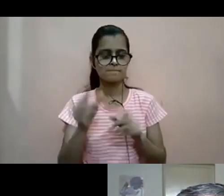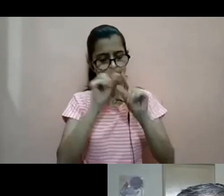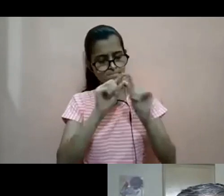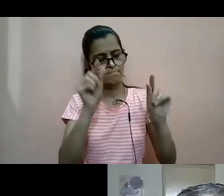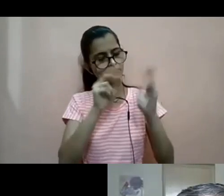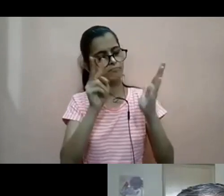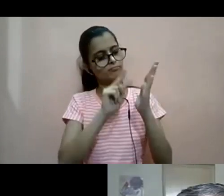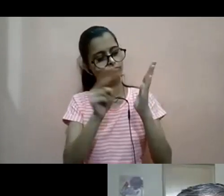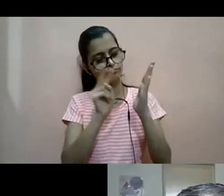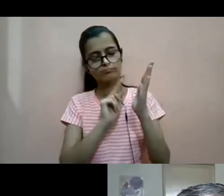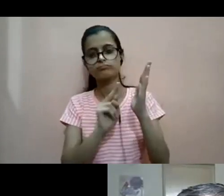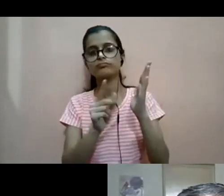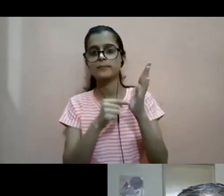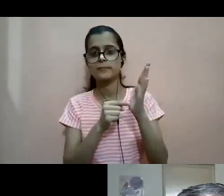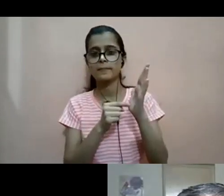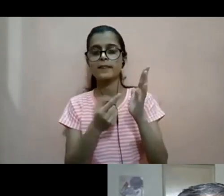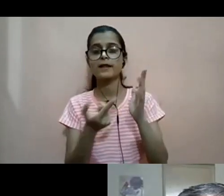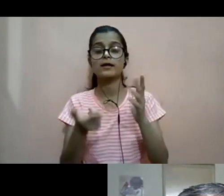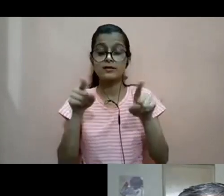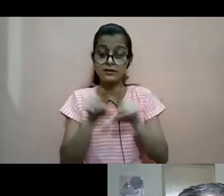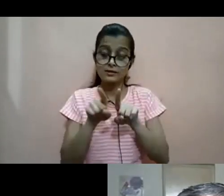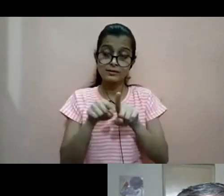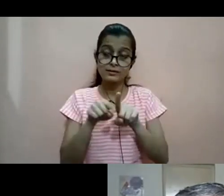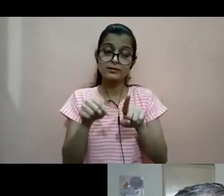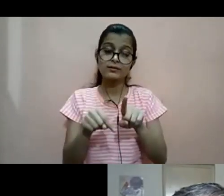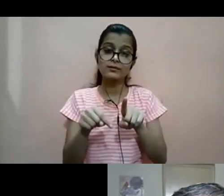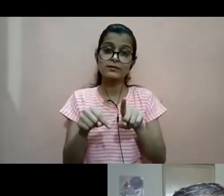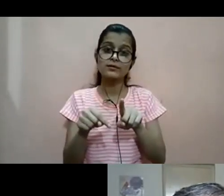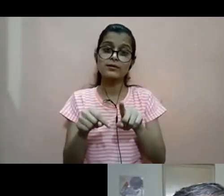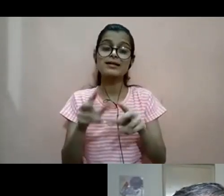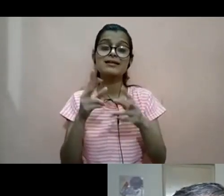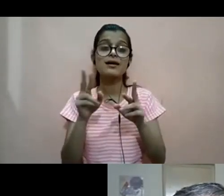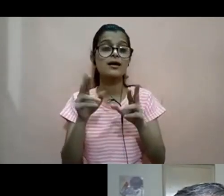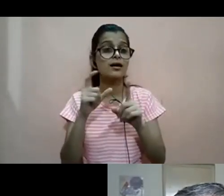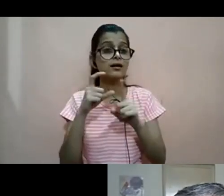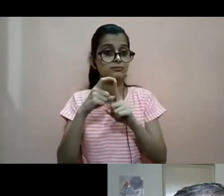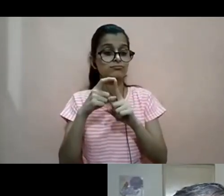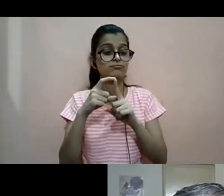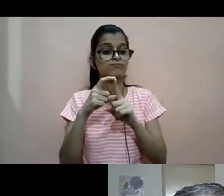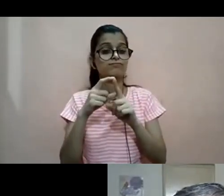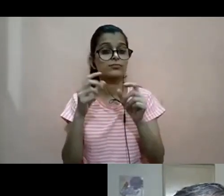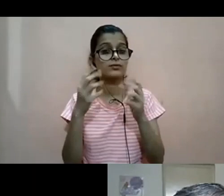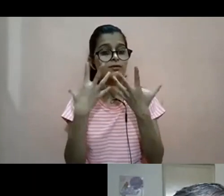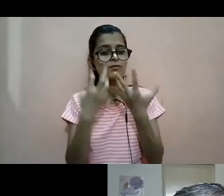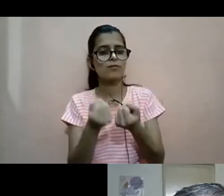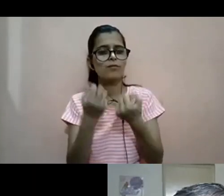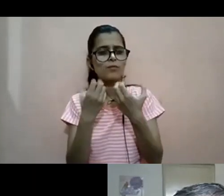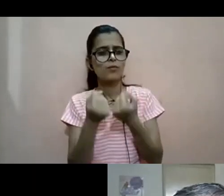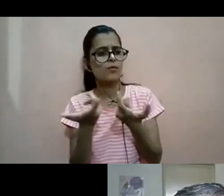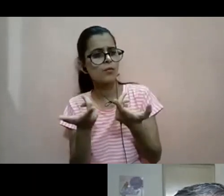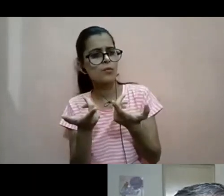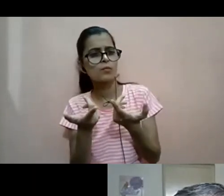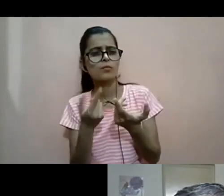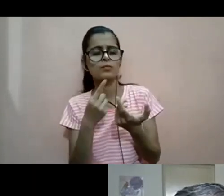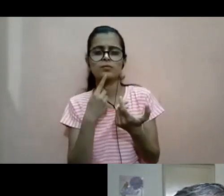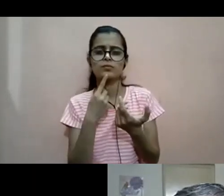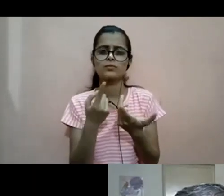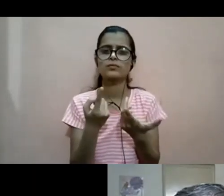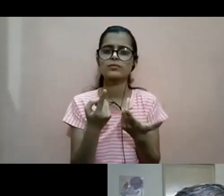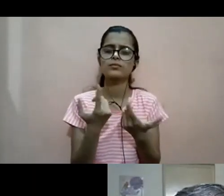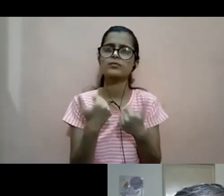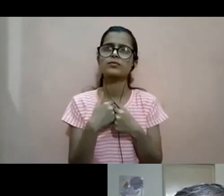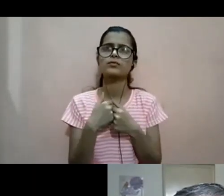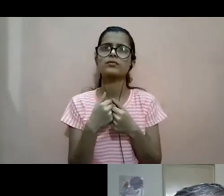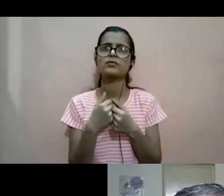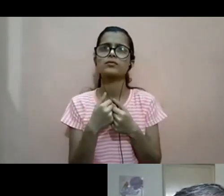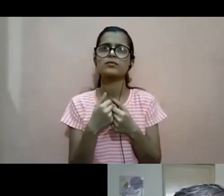there. So this paper sits with desire. I use the term sit, following the work of Rosemary